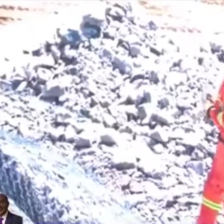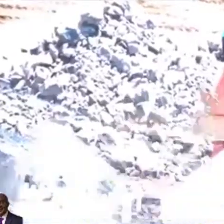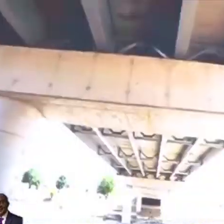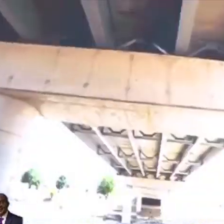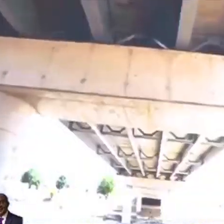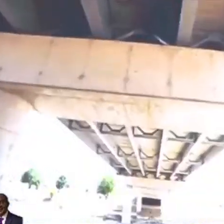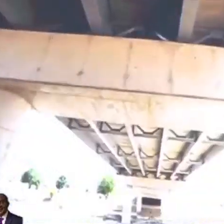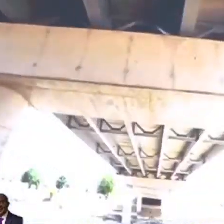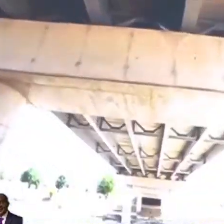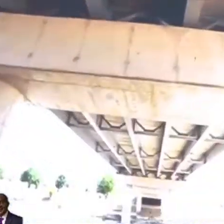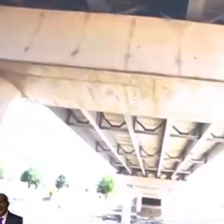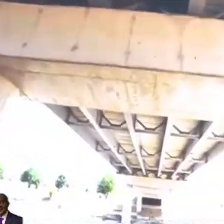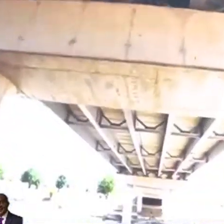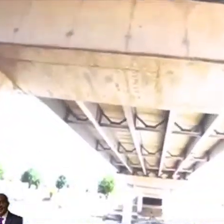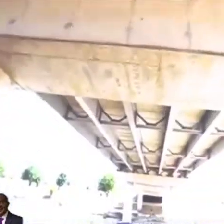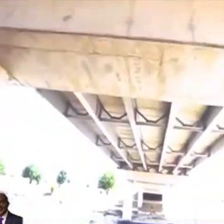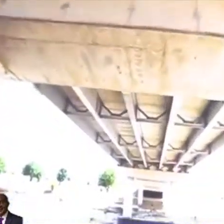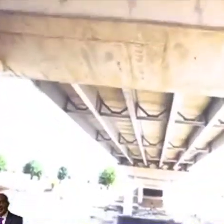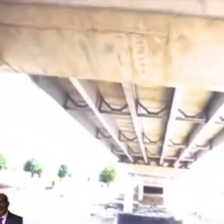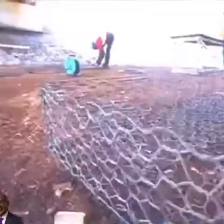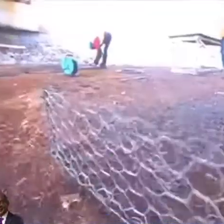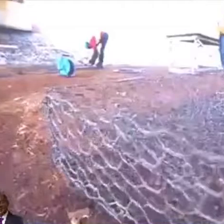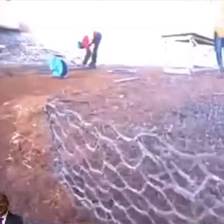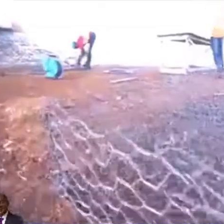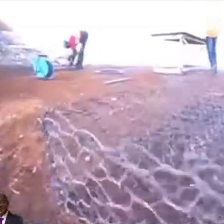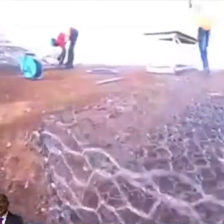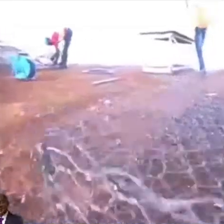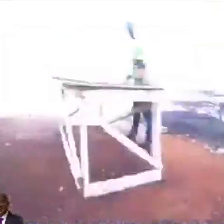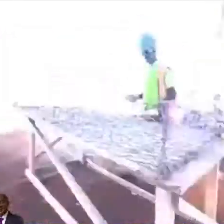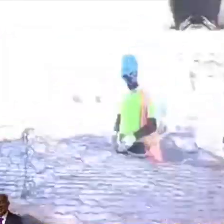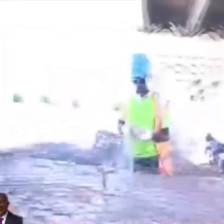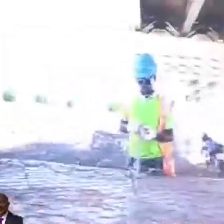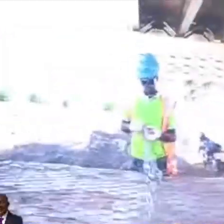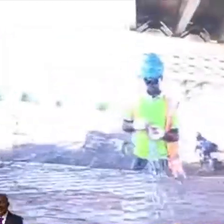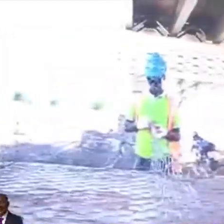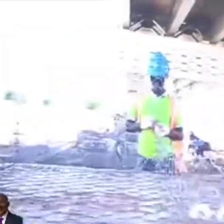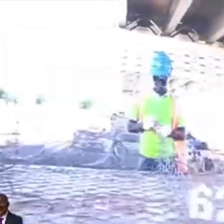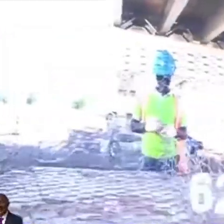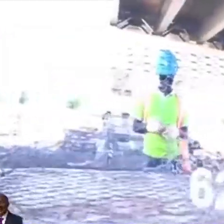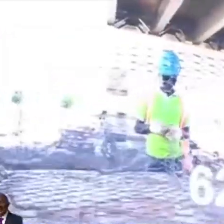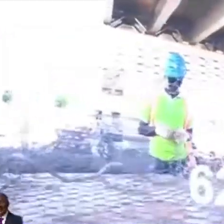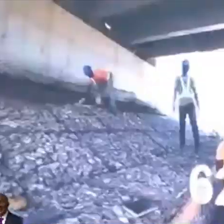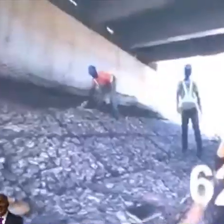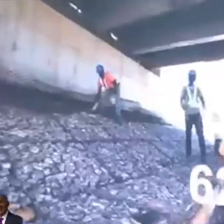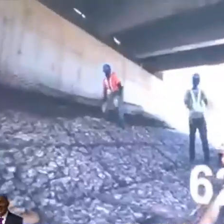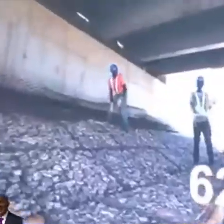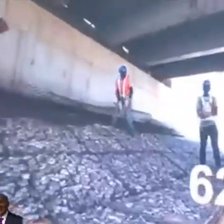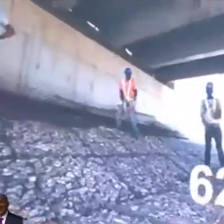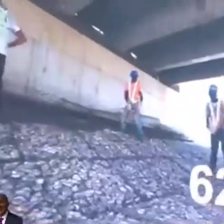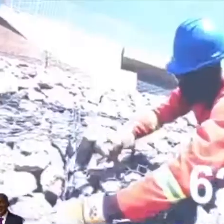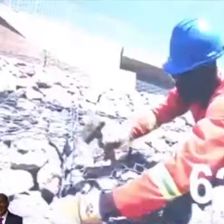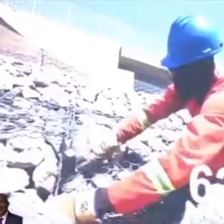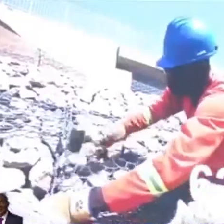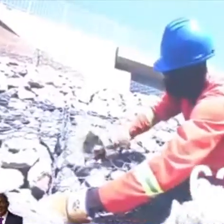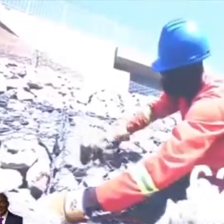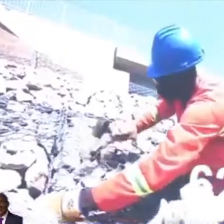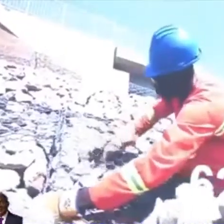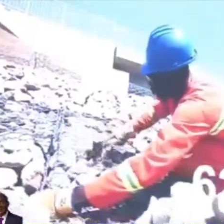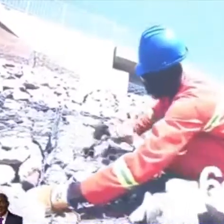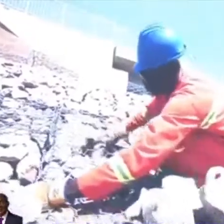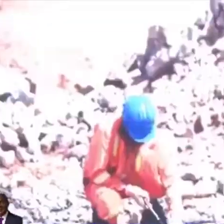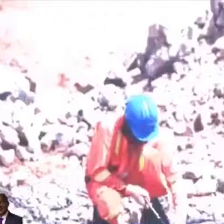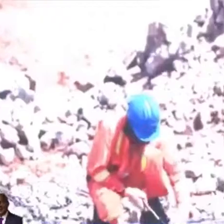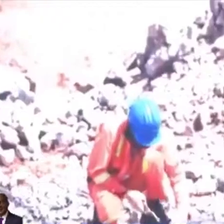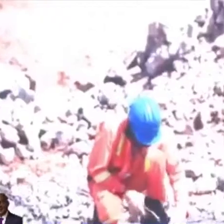Sicily. Beyond these ones here in the north, this government is building 62 more of such critical bridges in